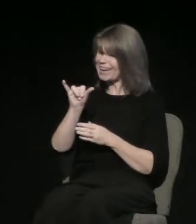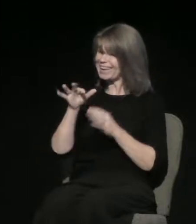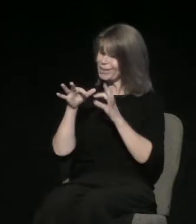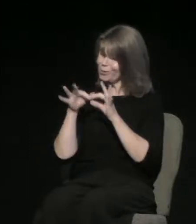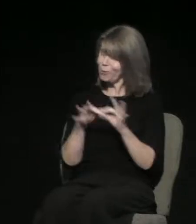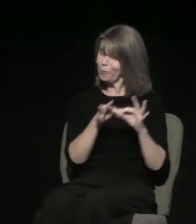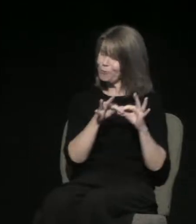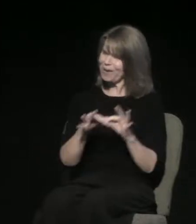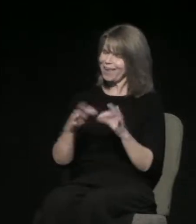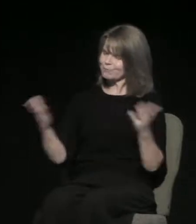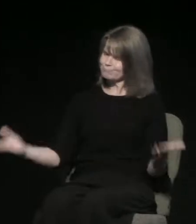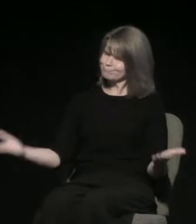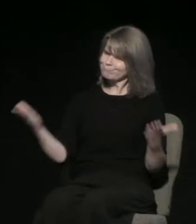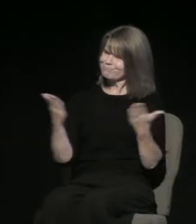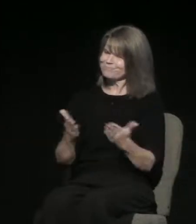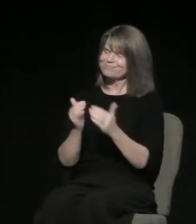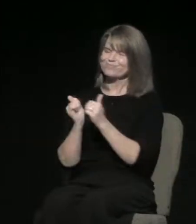in